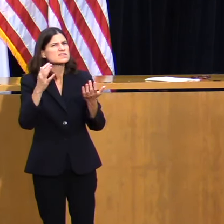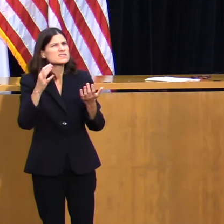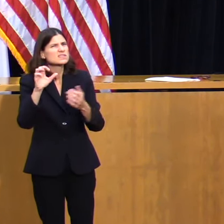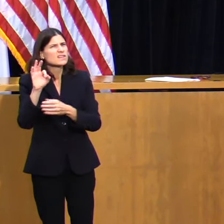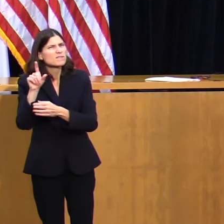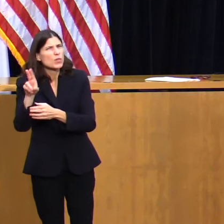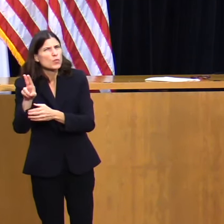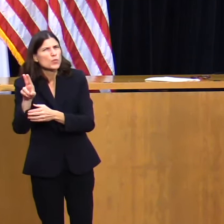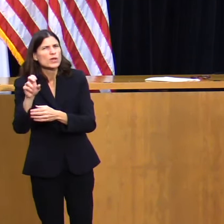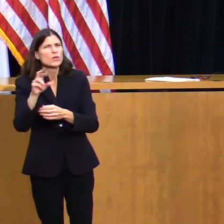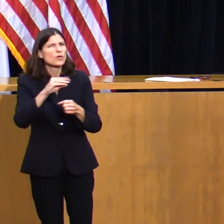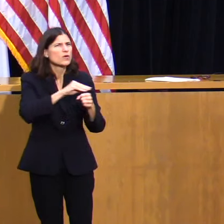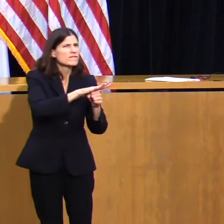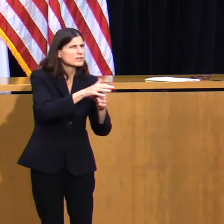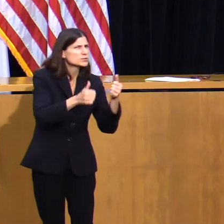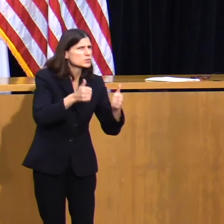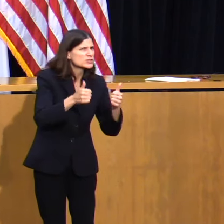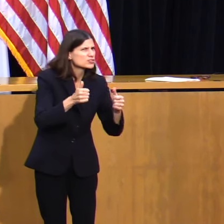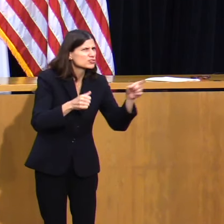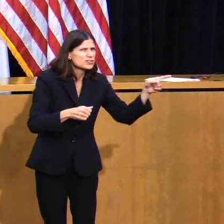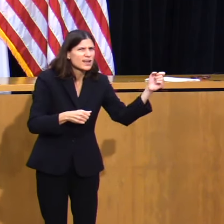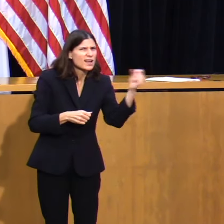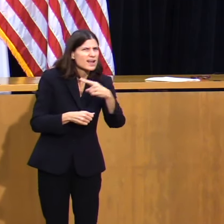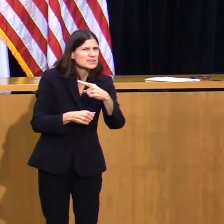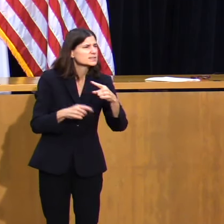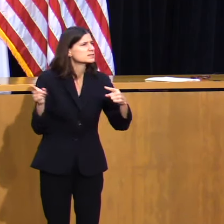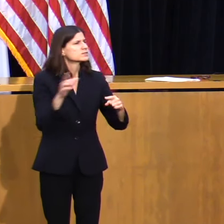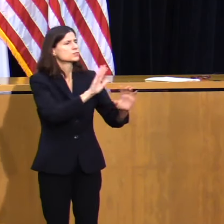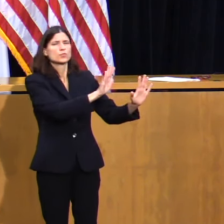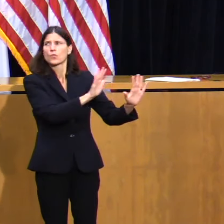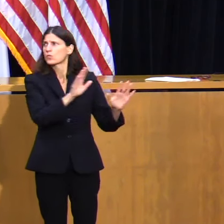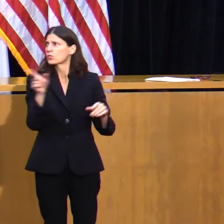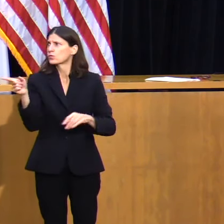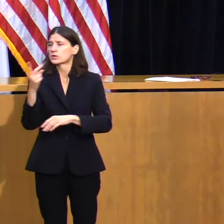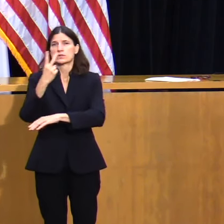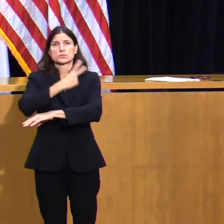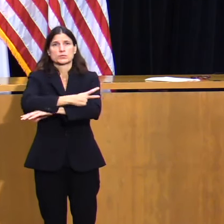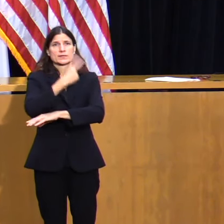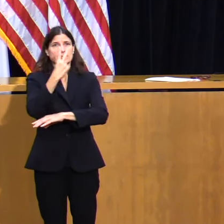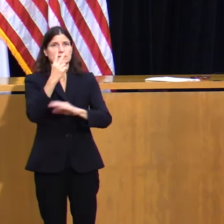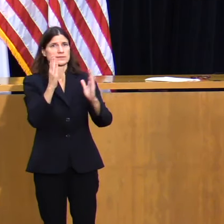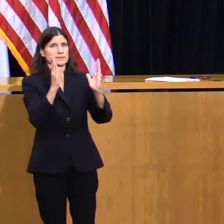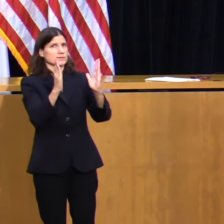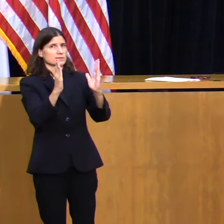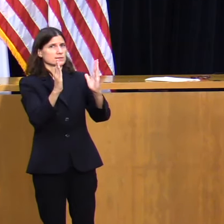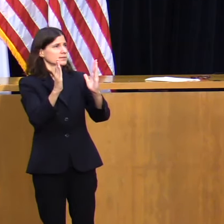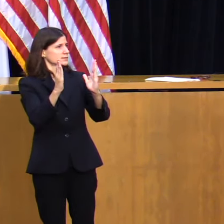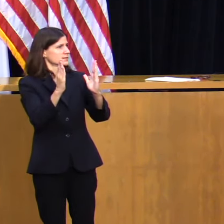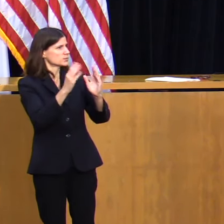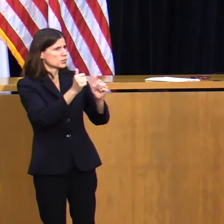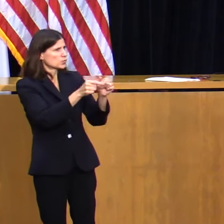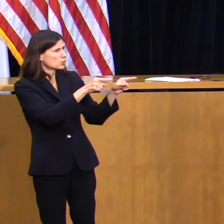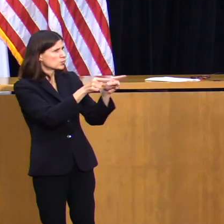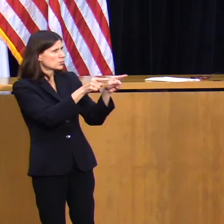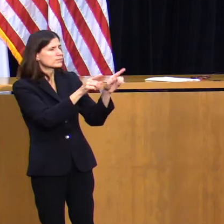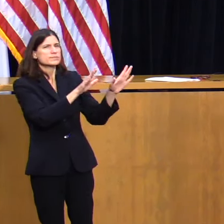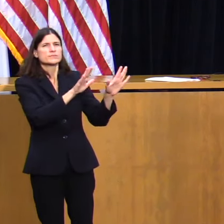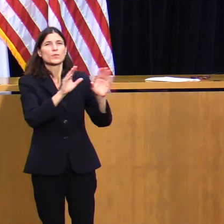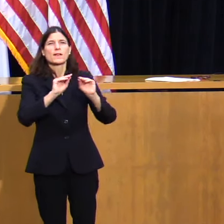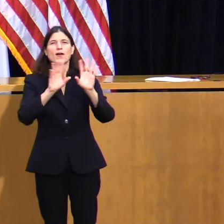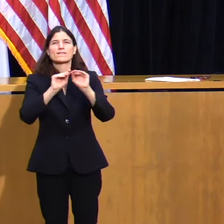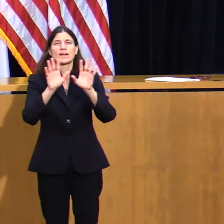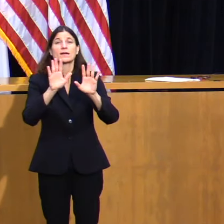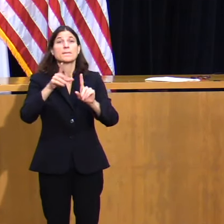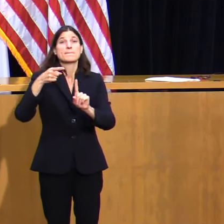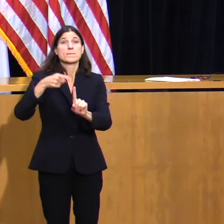testing turnaround. No, I know that, but someone asked about the flu. Right, I'm sorry. So it's permanent. It is. It's going forward. Yes, not just